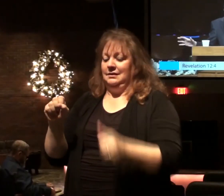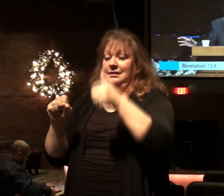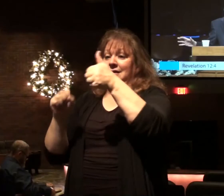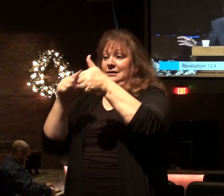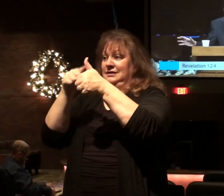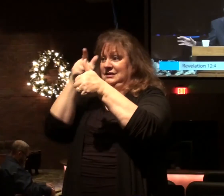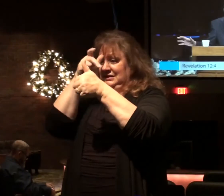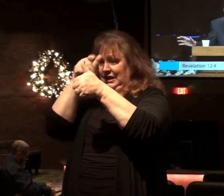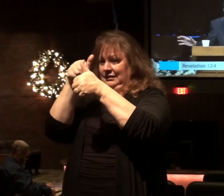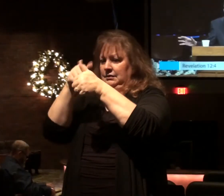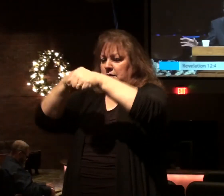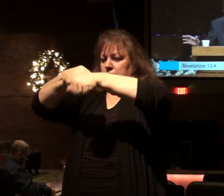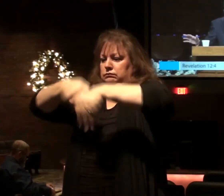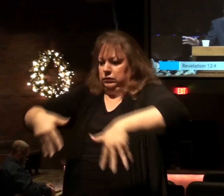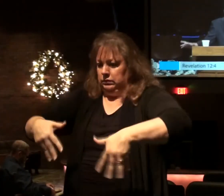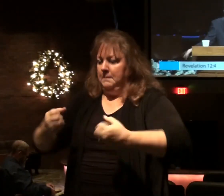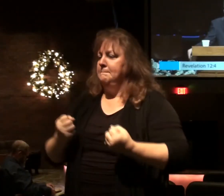him.